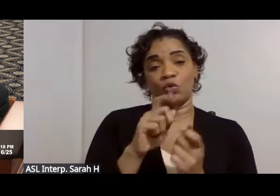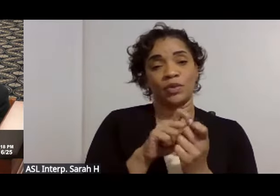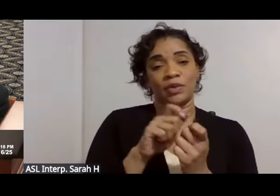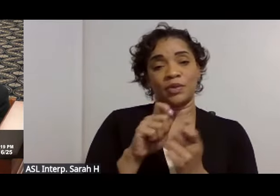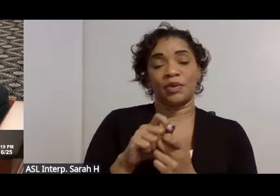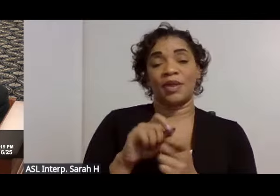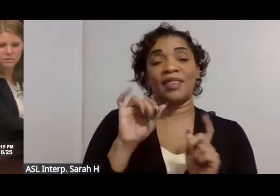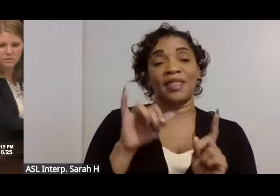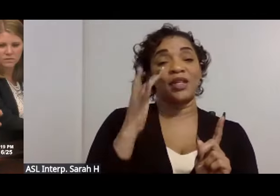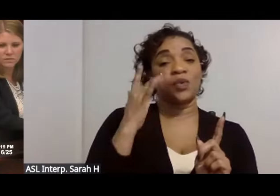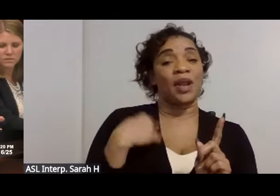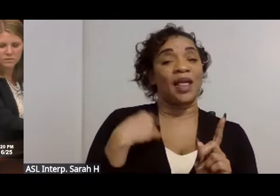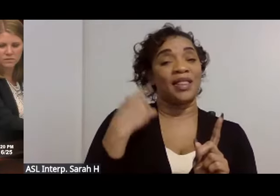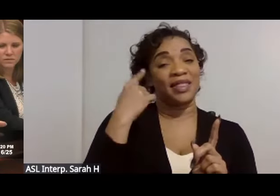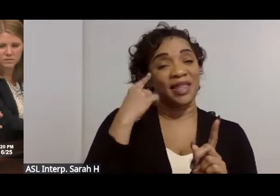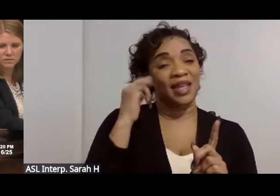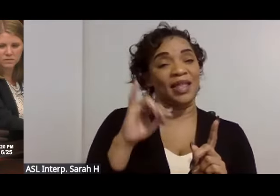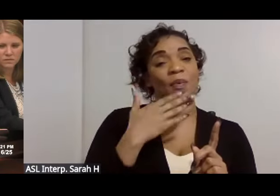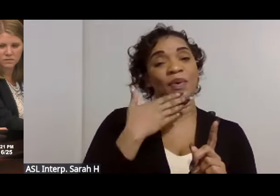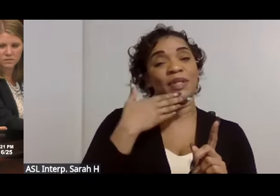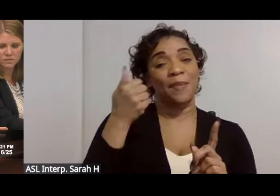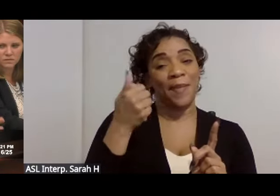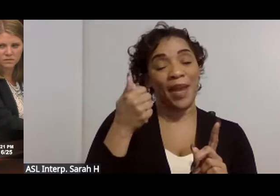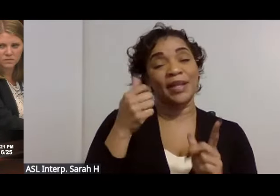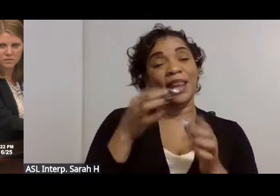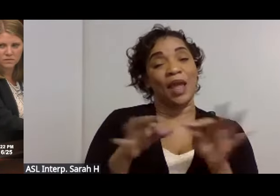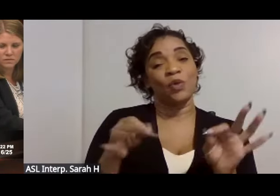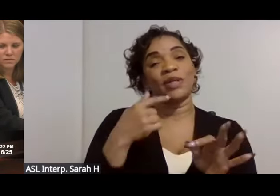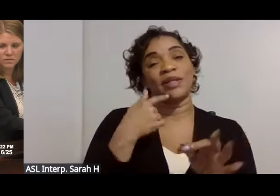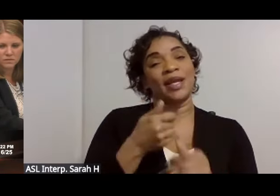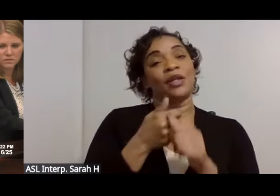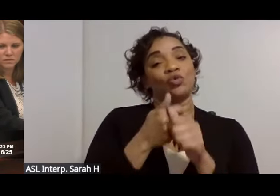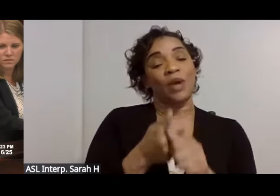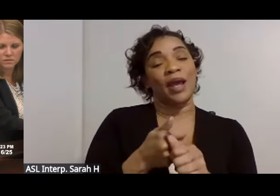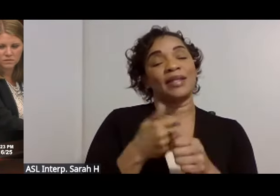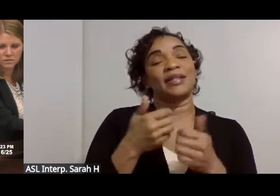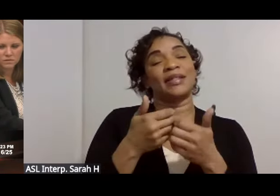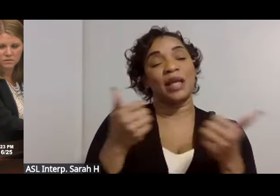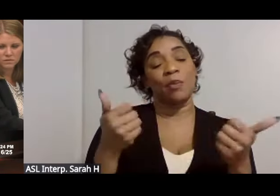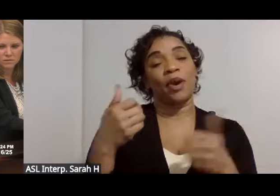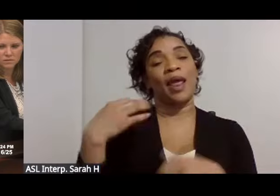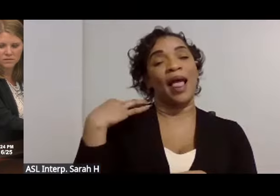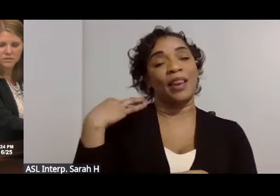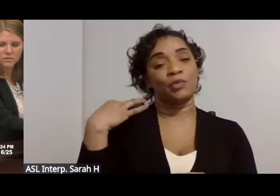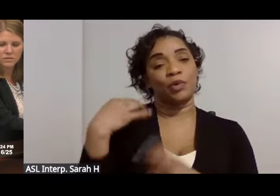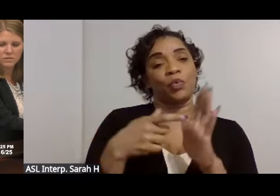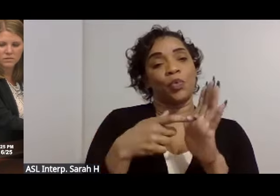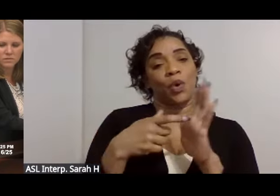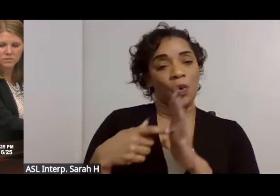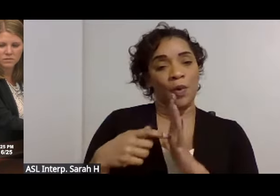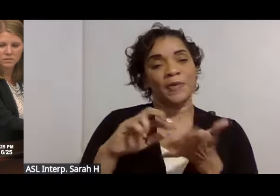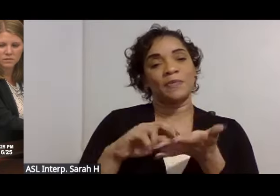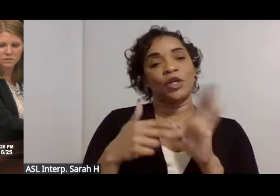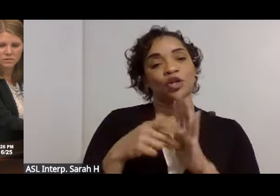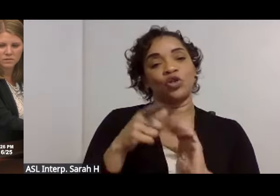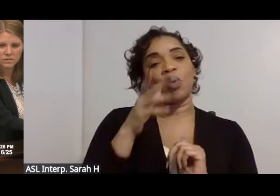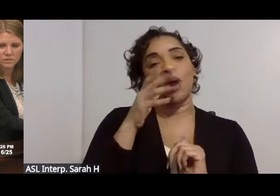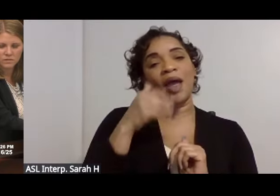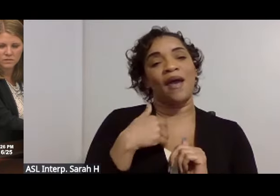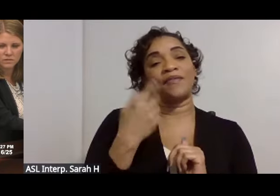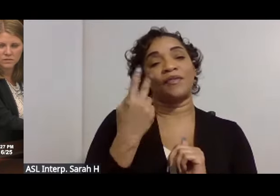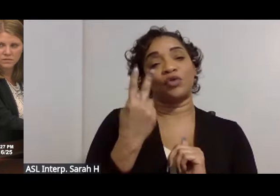what we've suggested with track separate eligibility requirements, because that kind of gets at the point that you have to have two specific